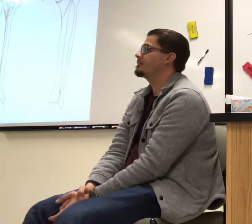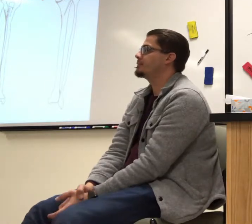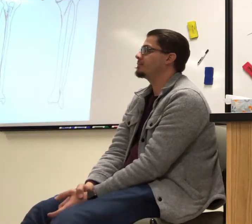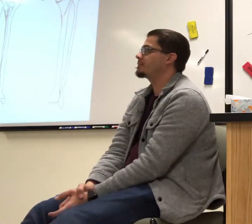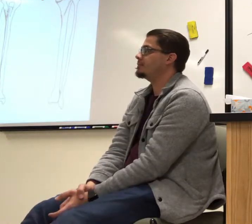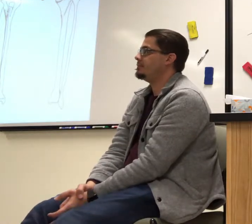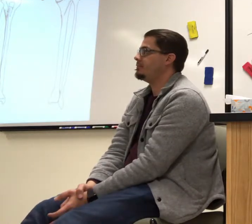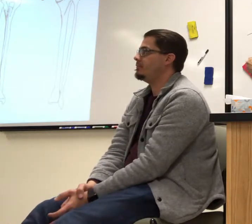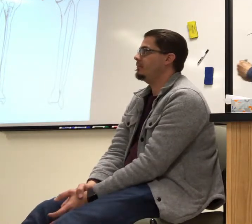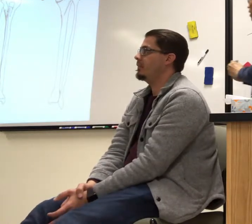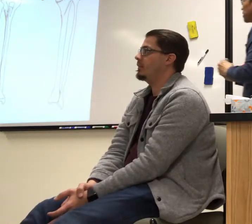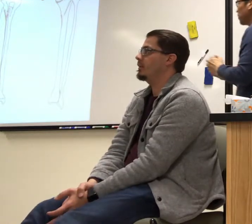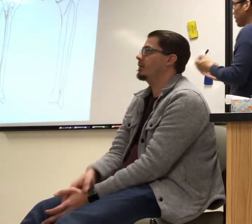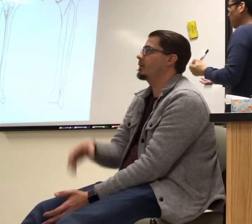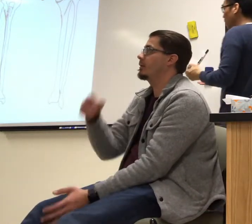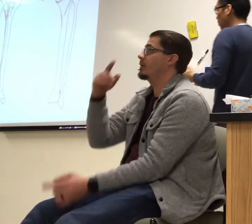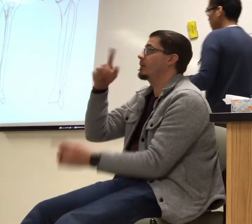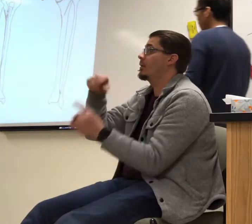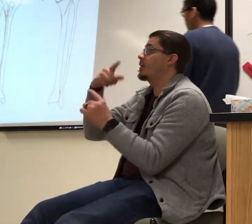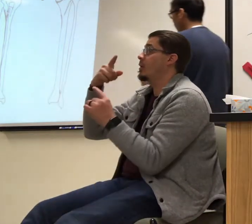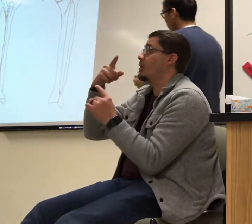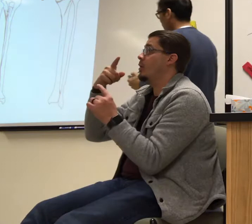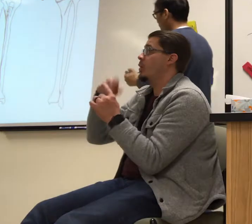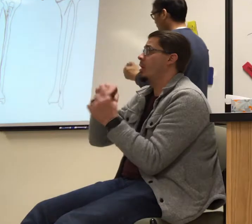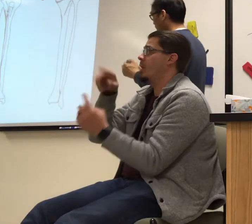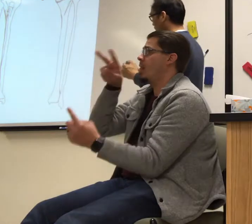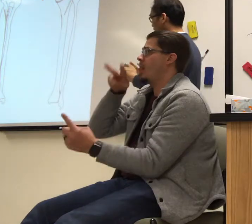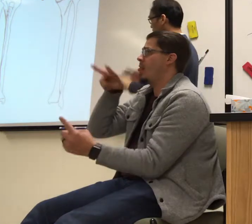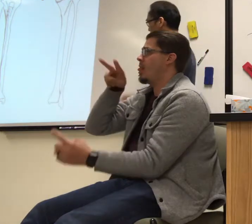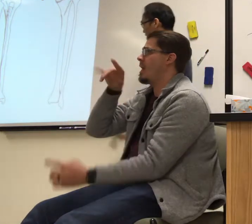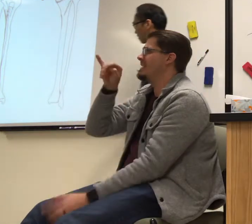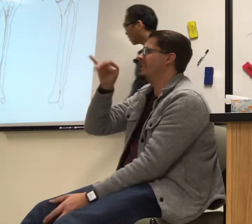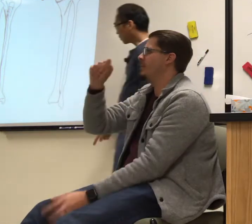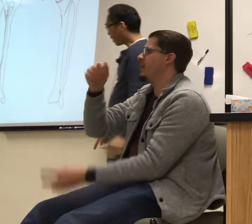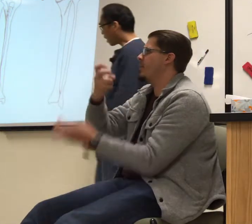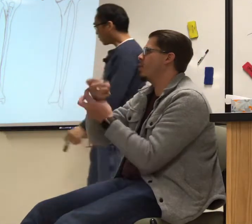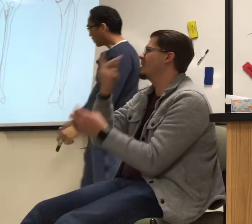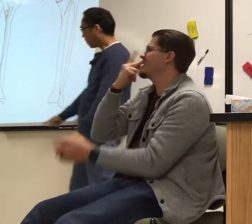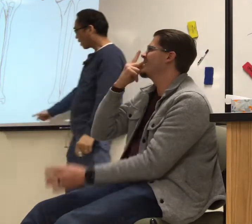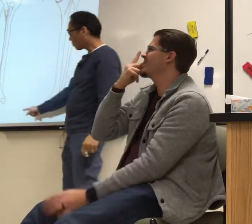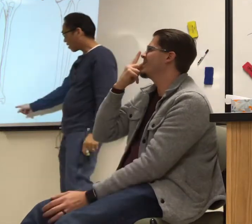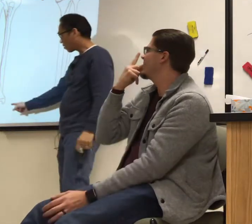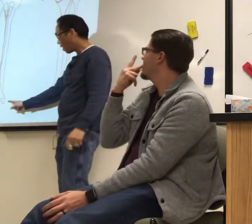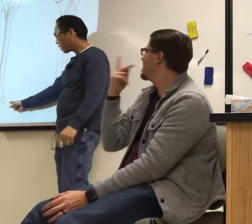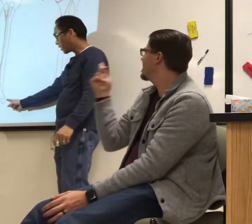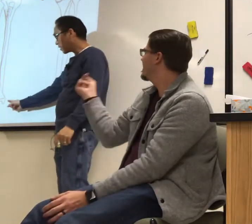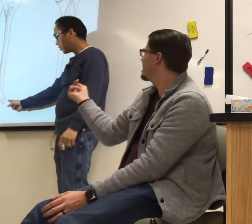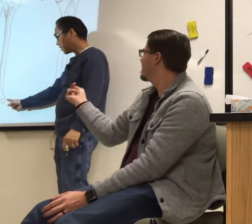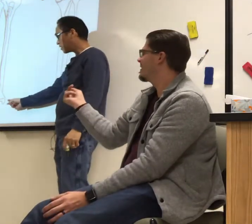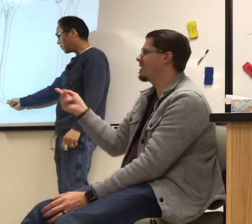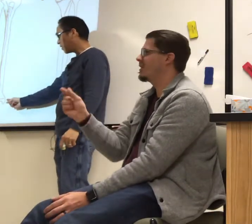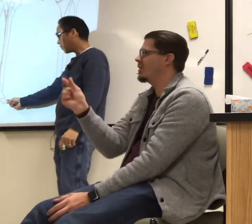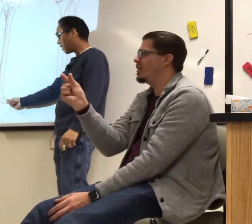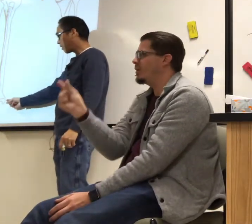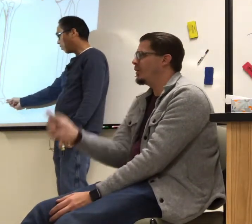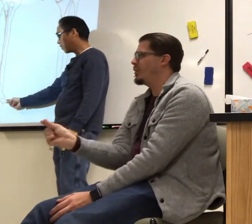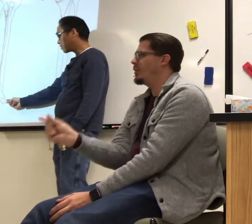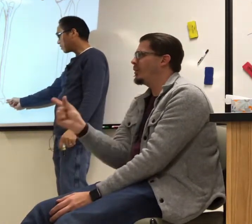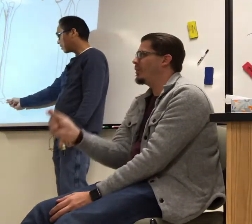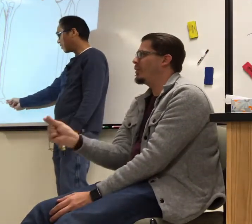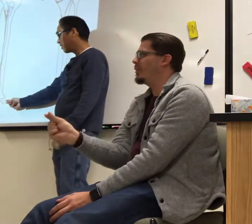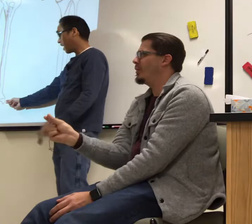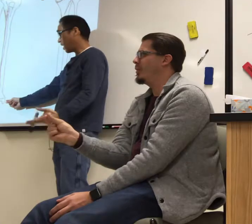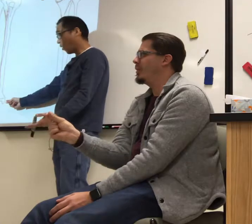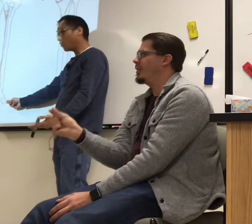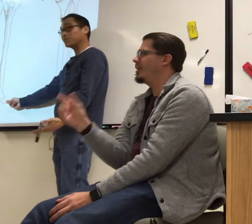So when you're looking at a tibia bone, do you see the little knob at the bottom there? I want to get to it. That's the medial